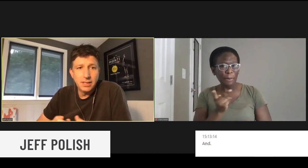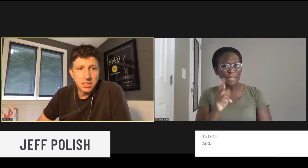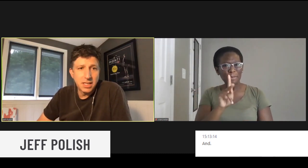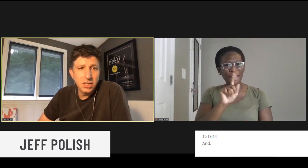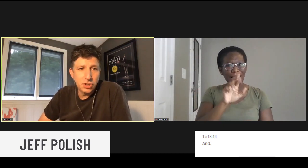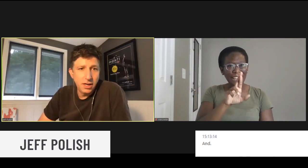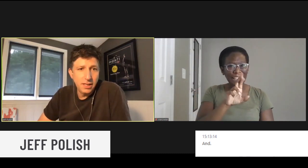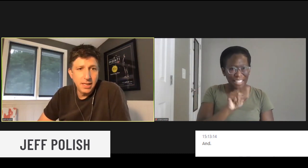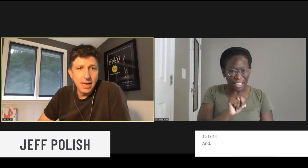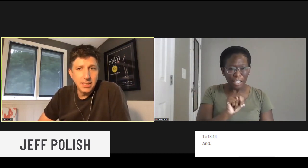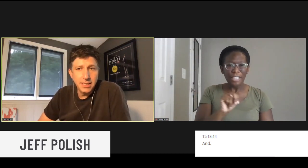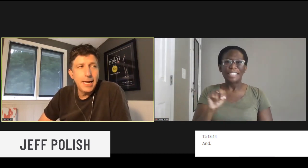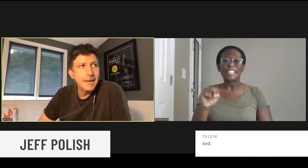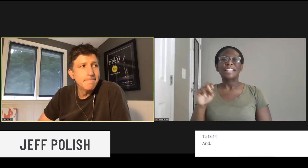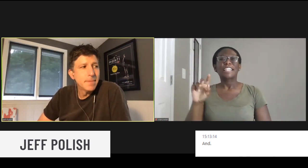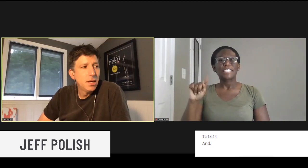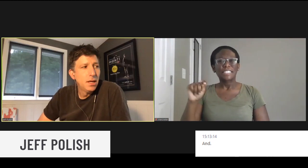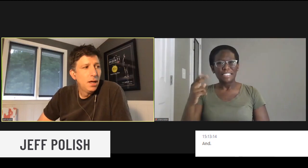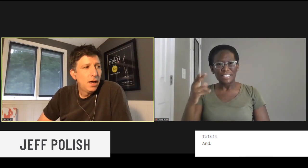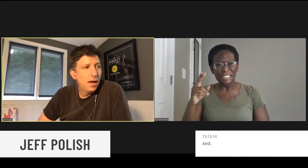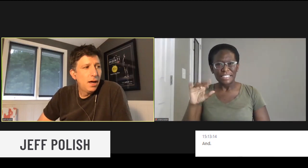the legislation and the ADA,